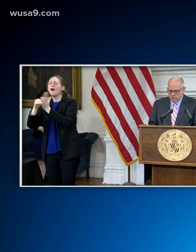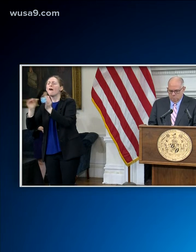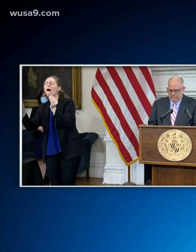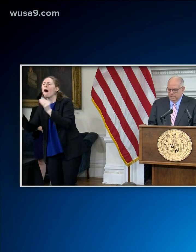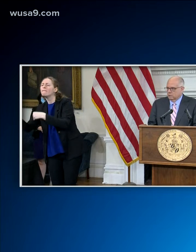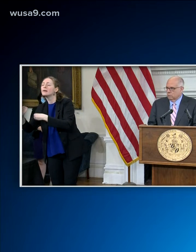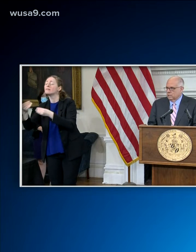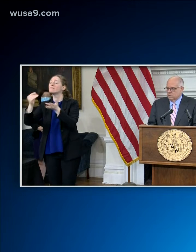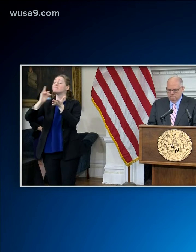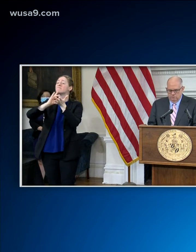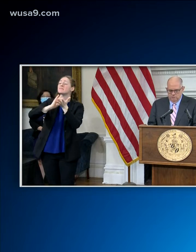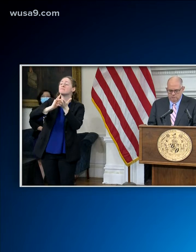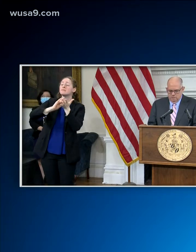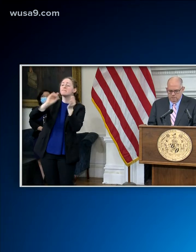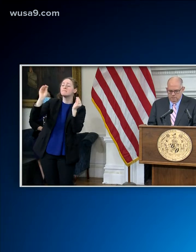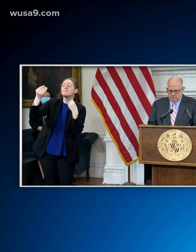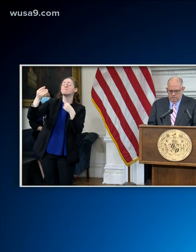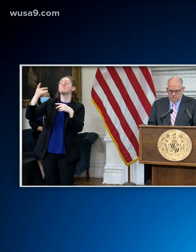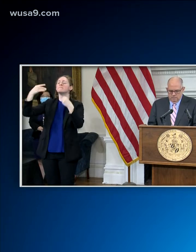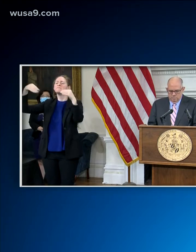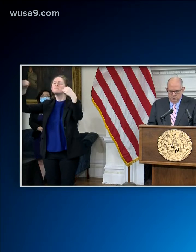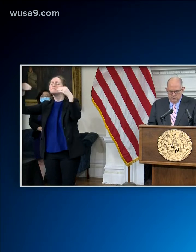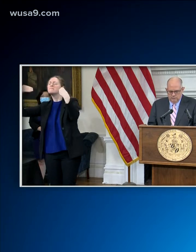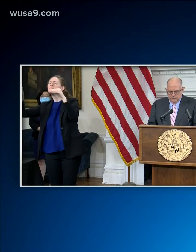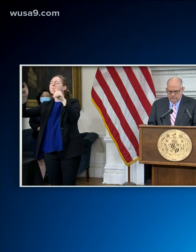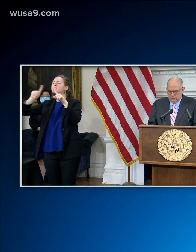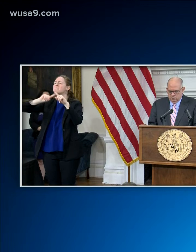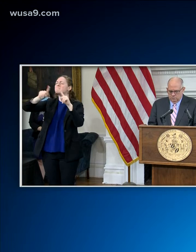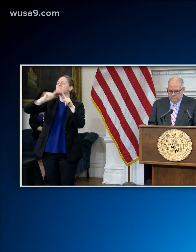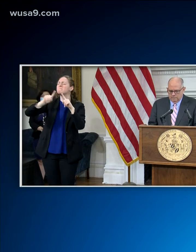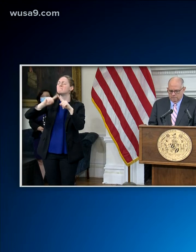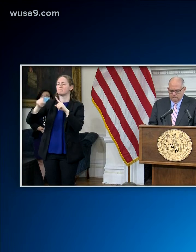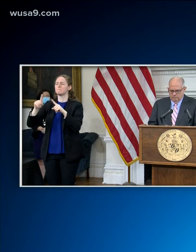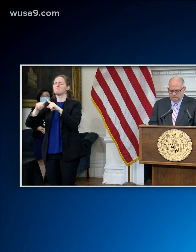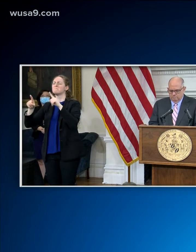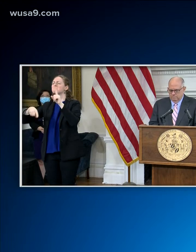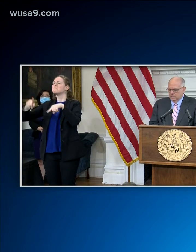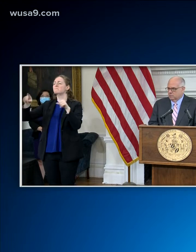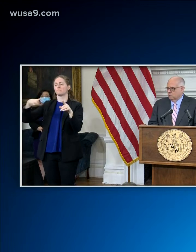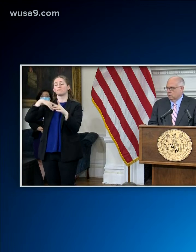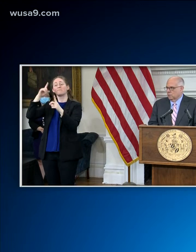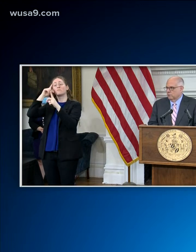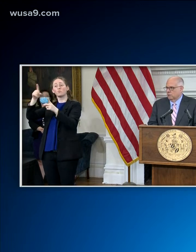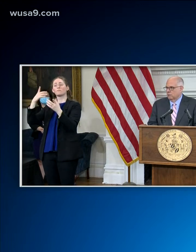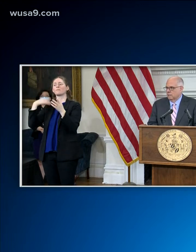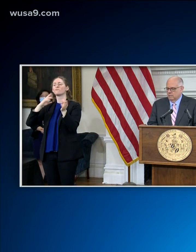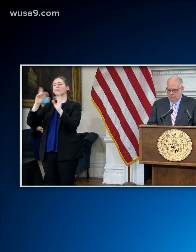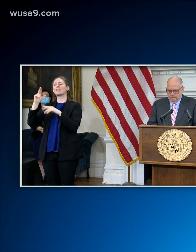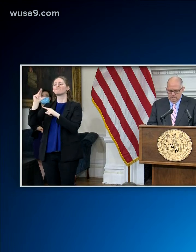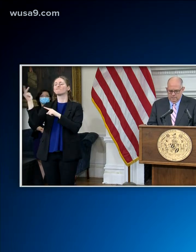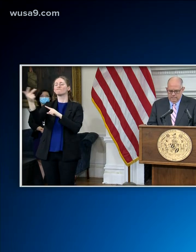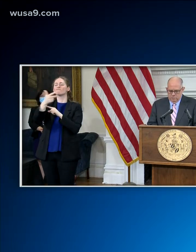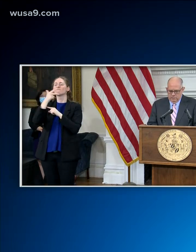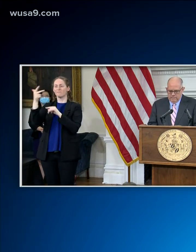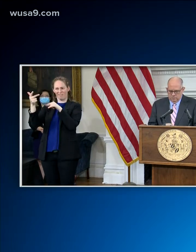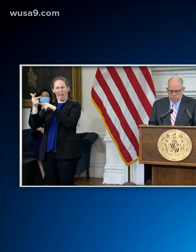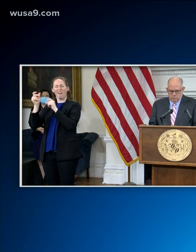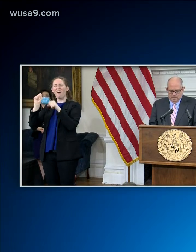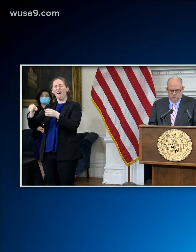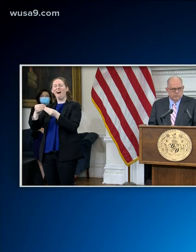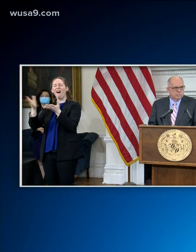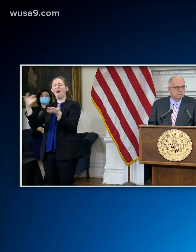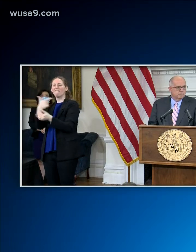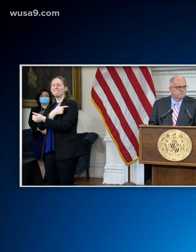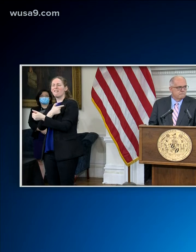addition to expanding the reach of our community clinics throughout because of the work of our Equity Task